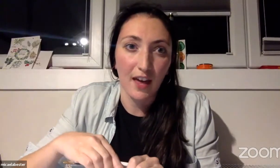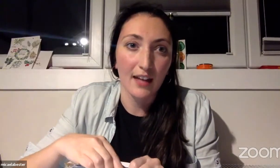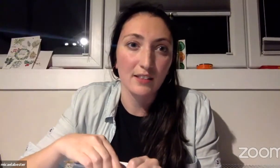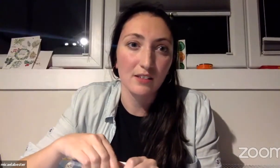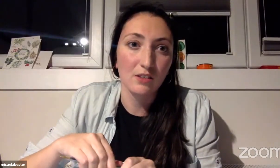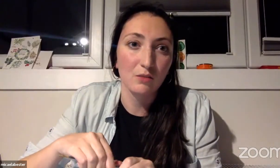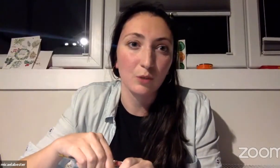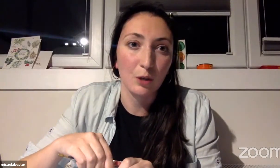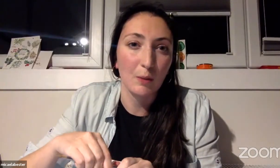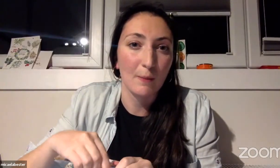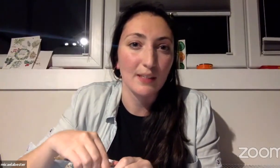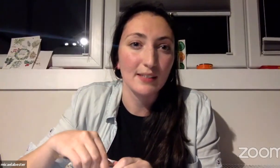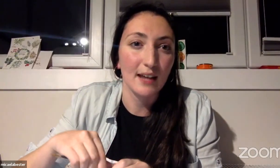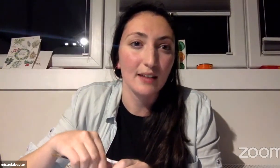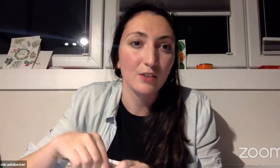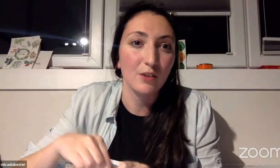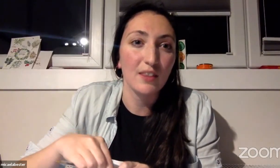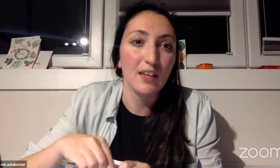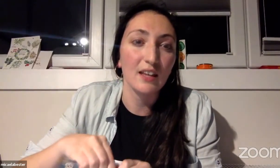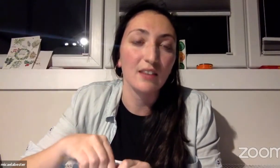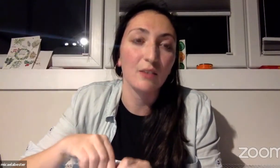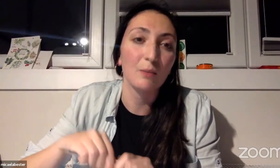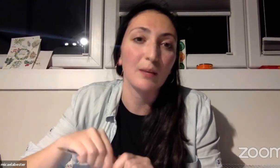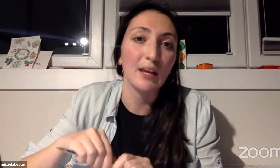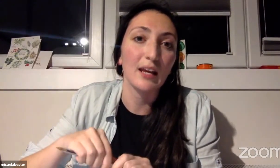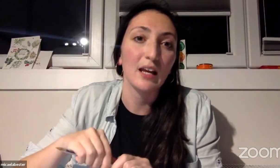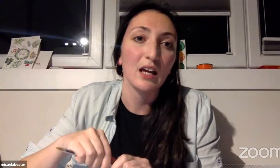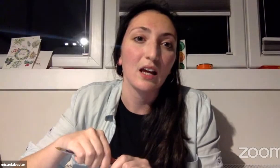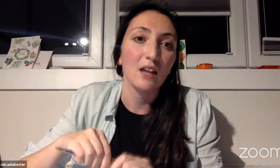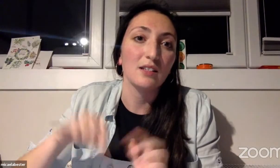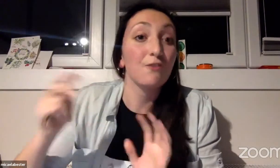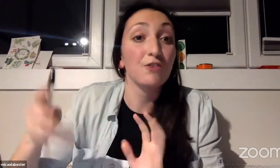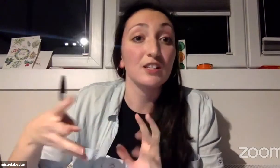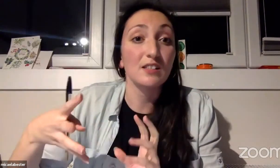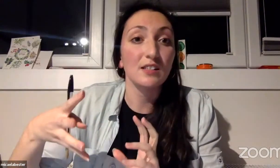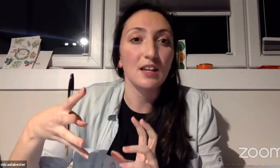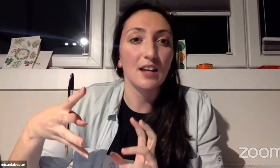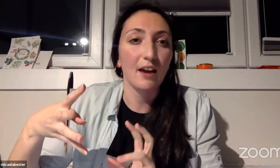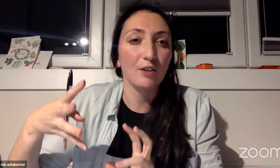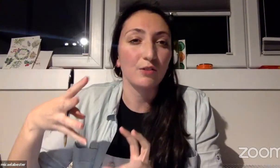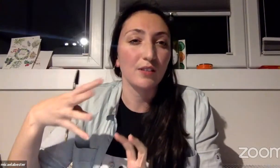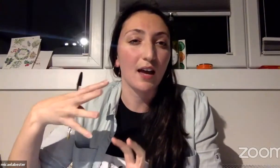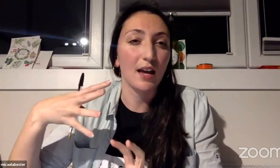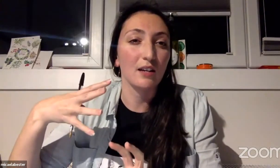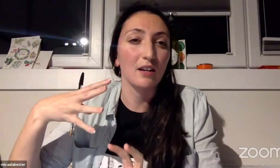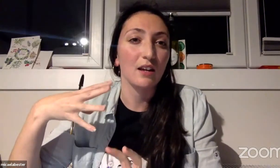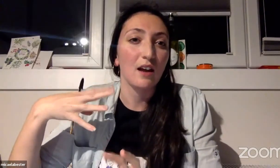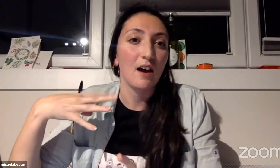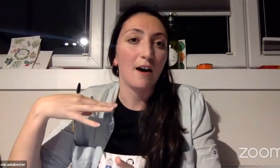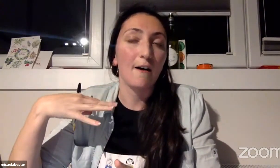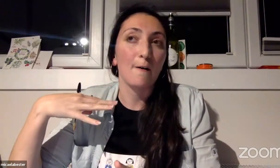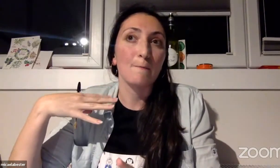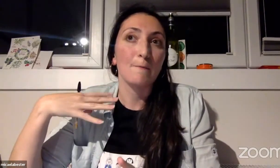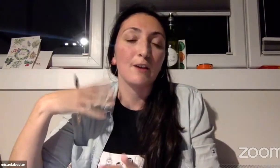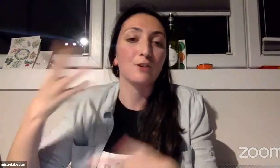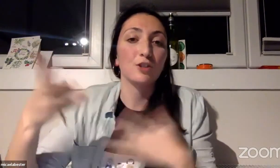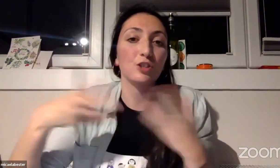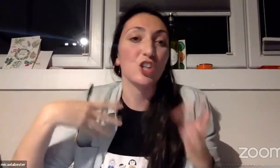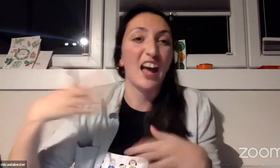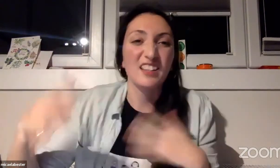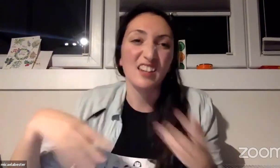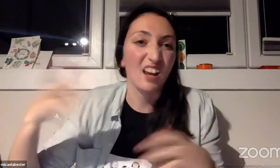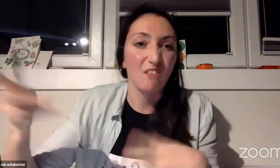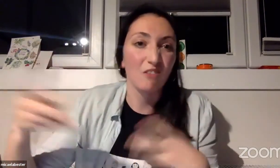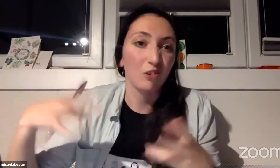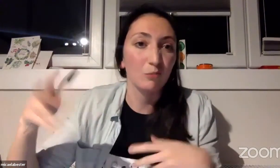if that's what you mean by style. So I think there would be a difference in how you sign if you're